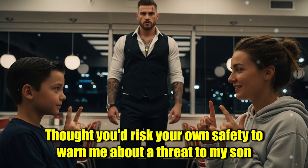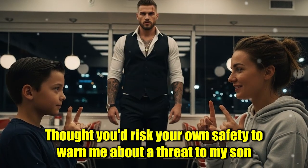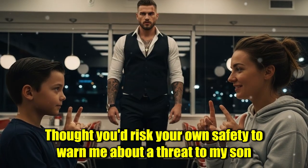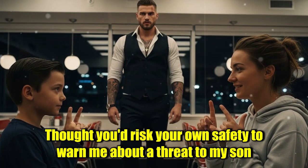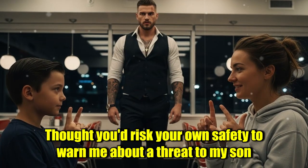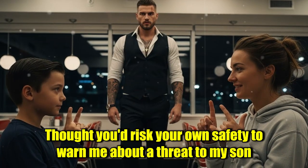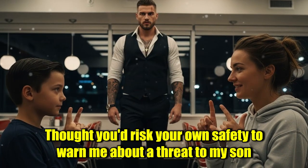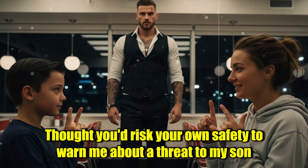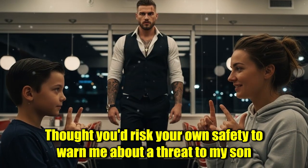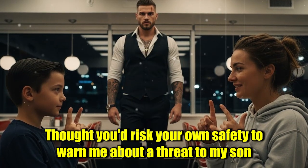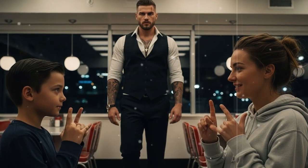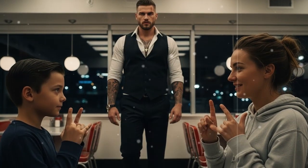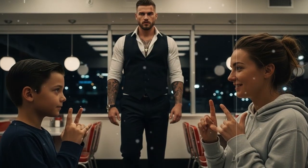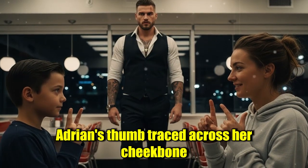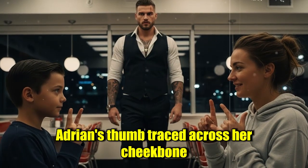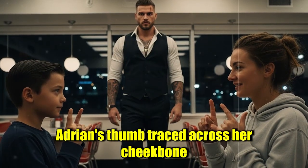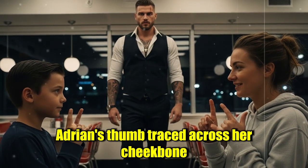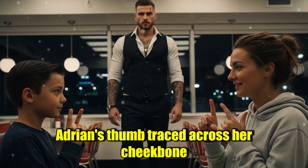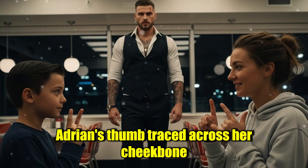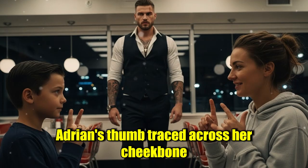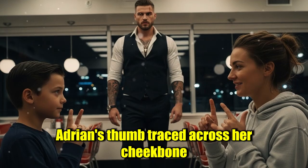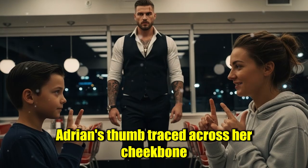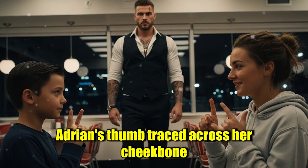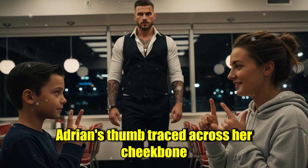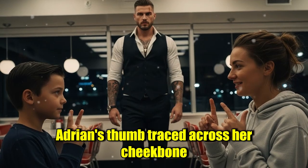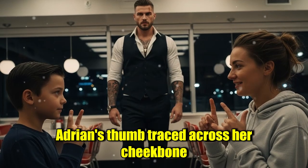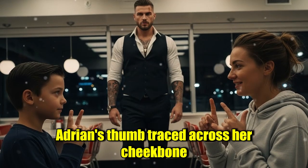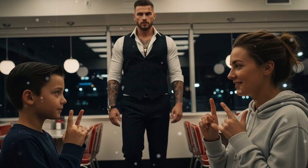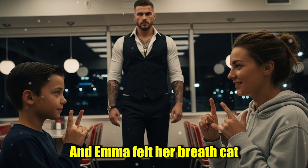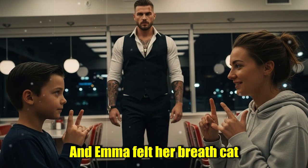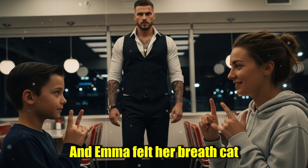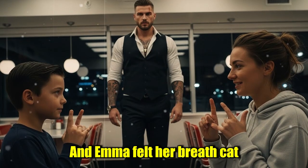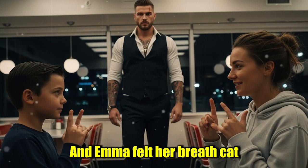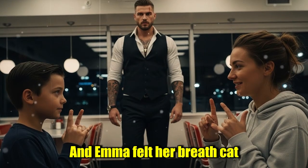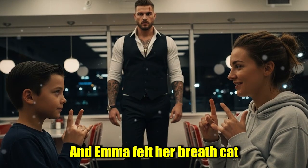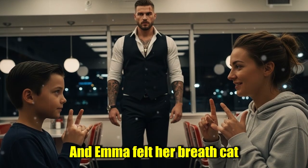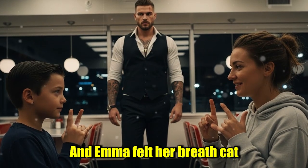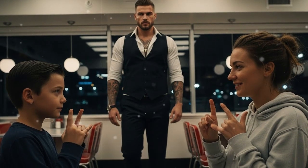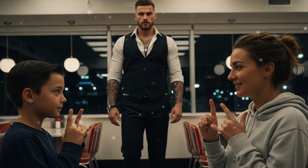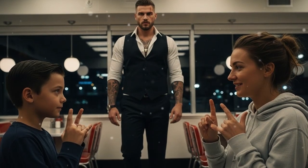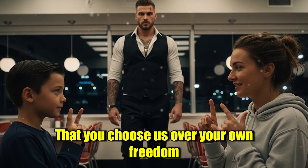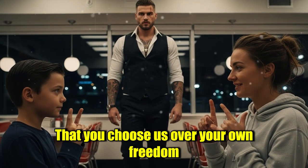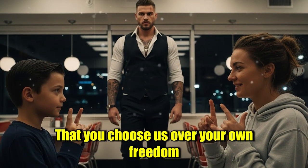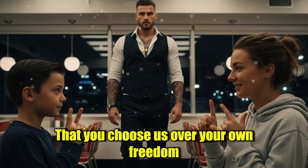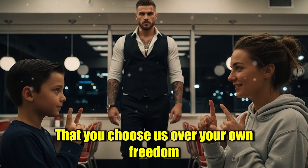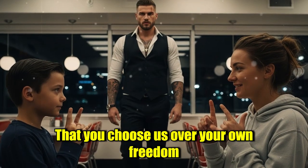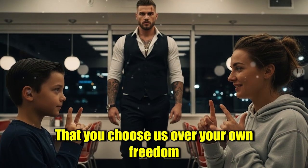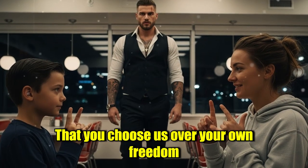me about a threat to my son." Adrian's thumb traced across her cheekbone, and Emma felt her breath catch. "That you'd choose us over